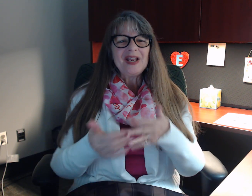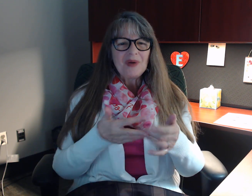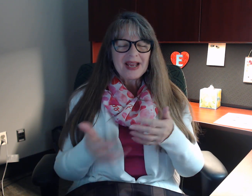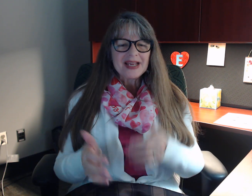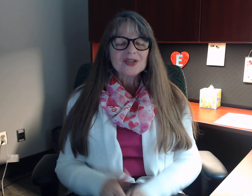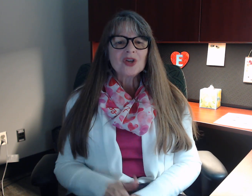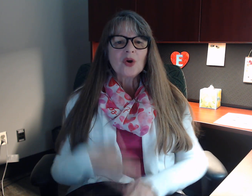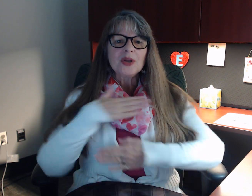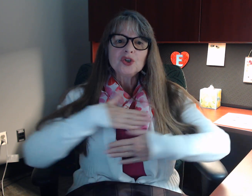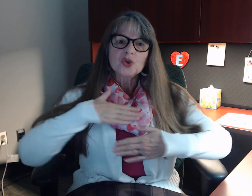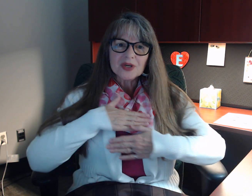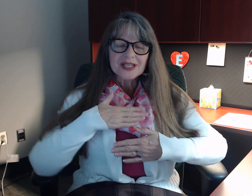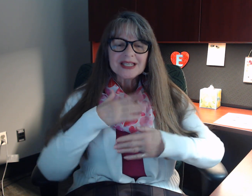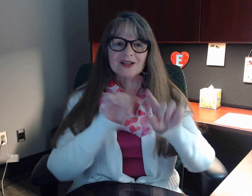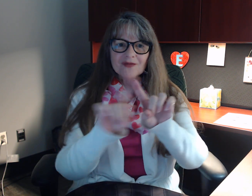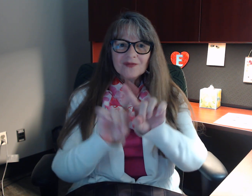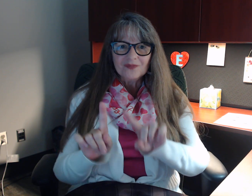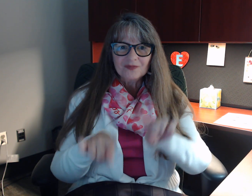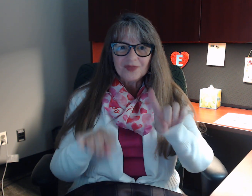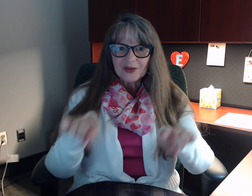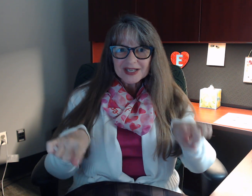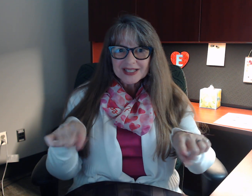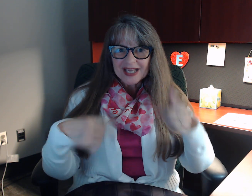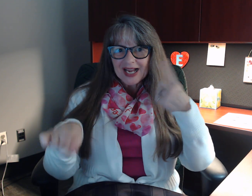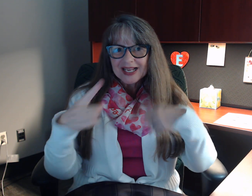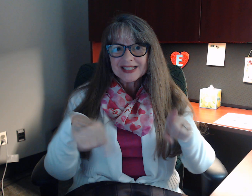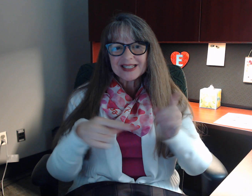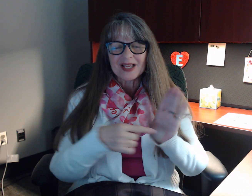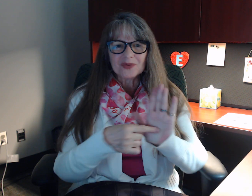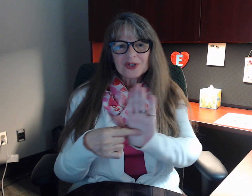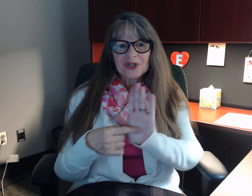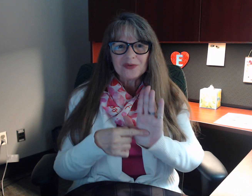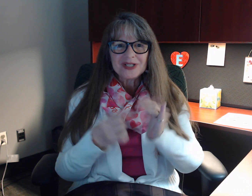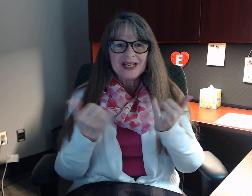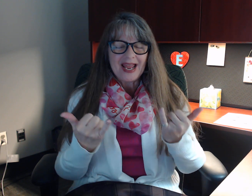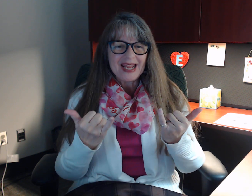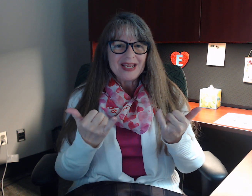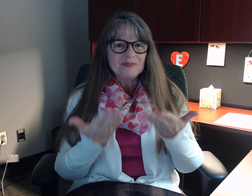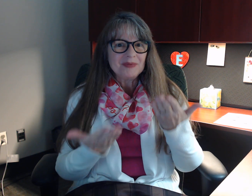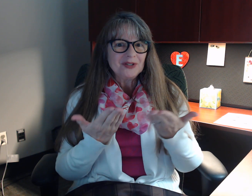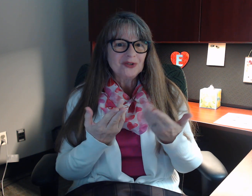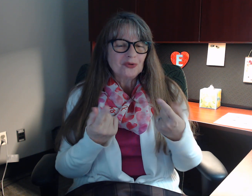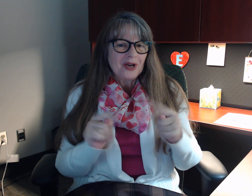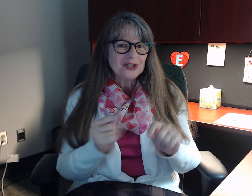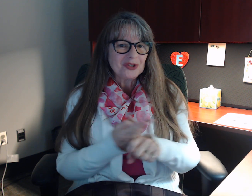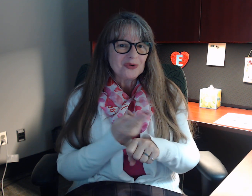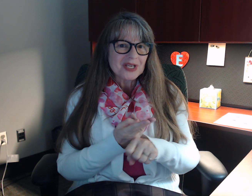Anyway, so enjoy these various signs that were shown today, and maybe try to use that in a